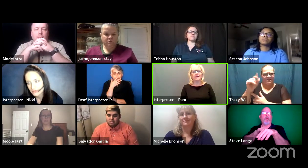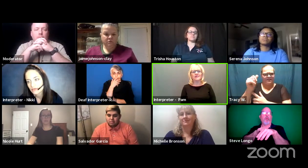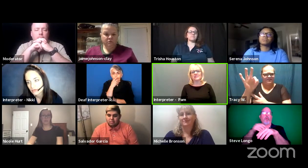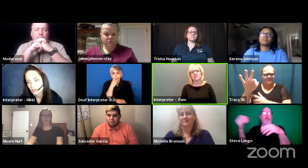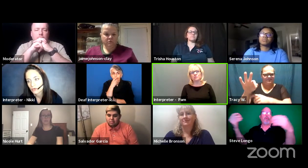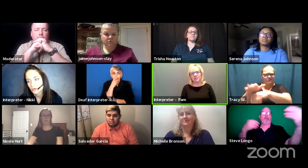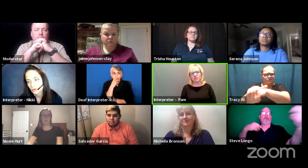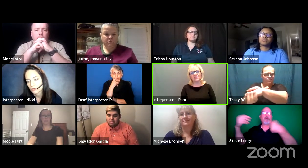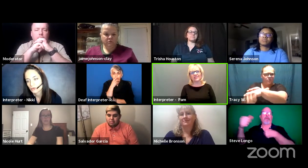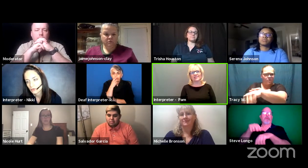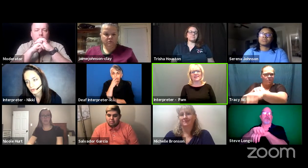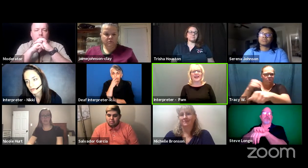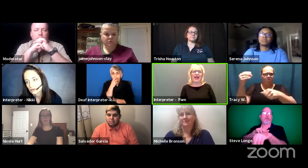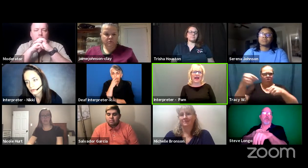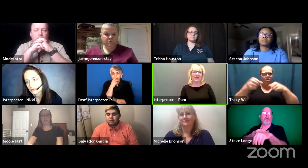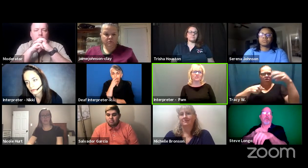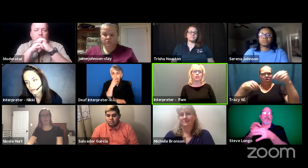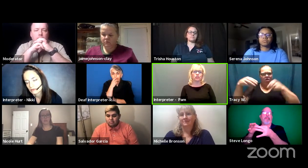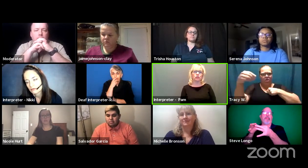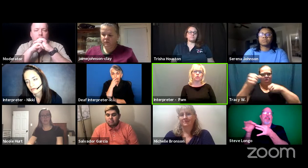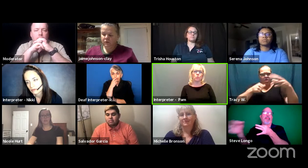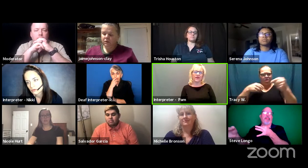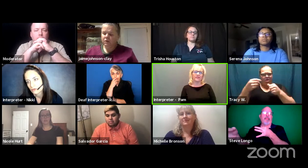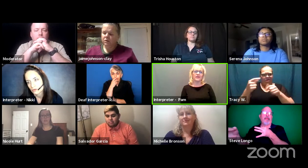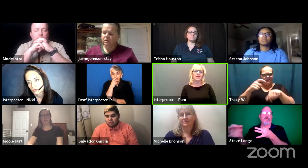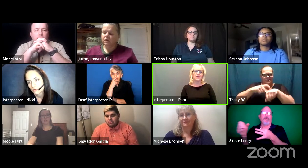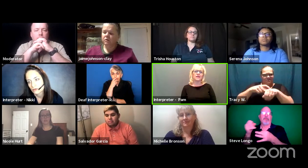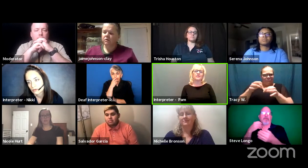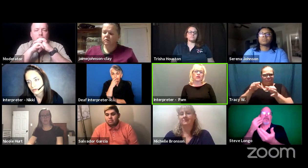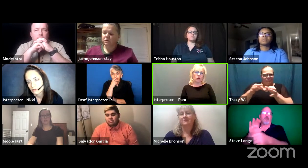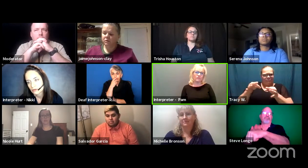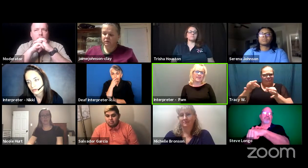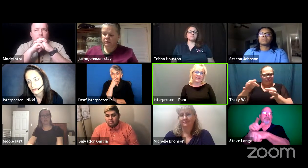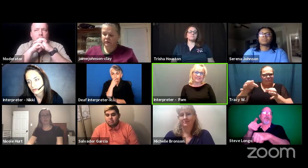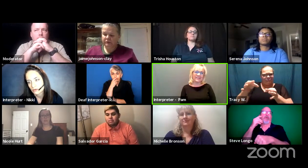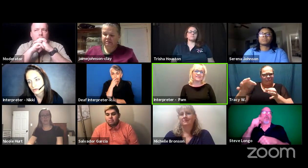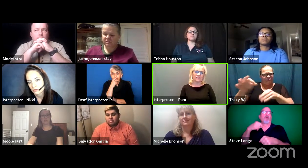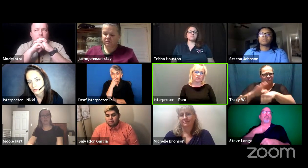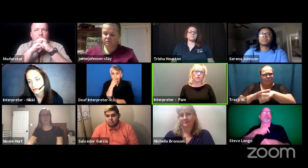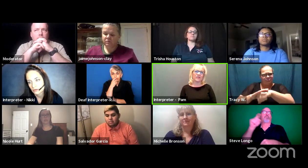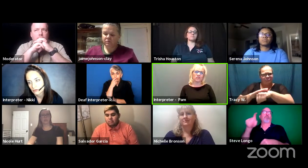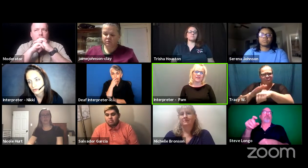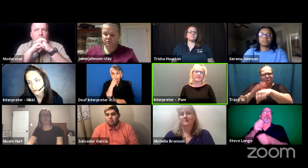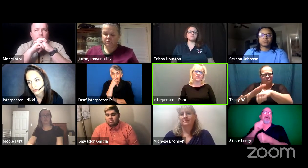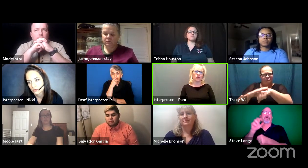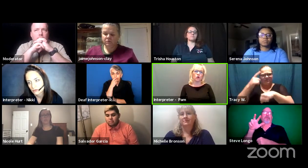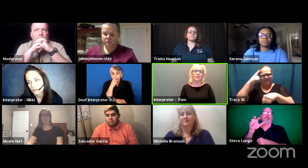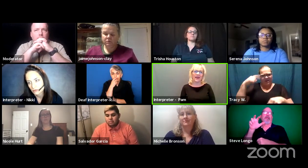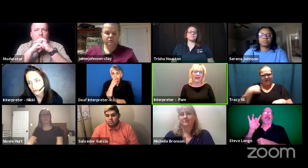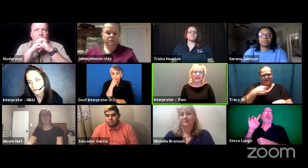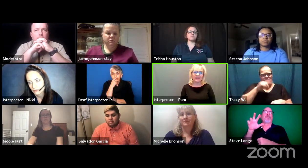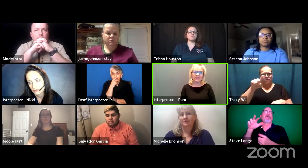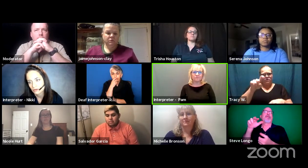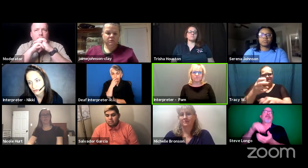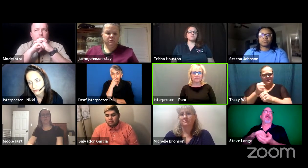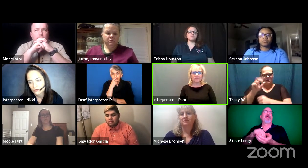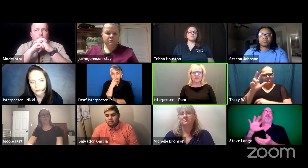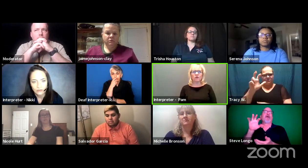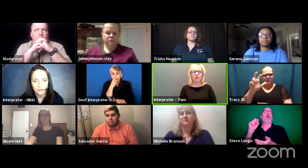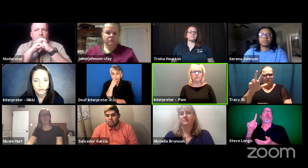the suspicions is that it has to do with the COVID-19 situation and the slow pay. We